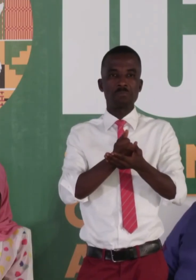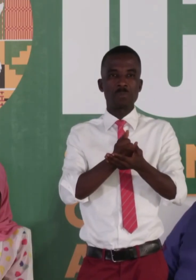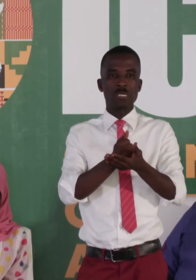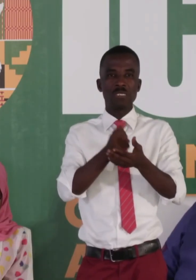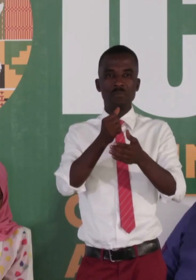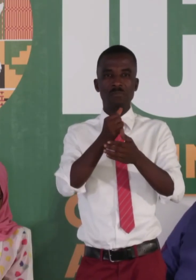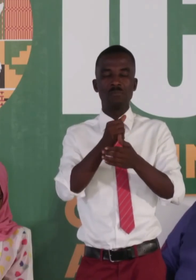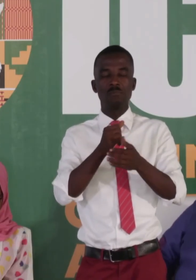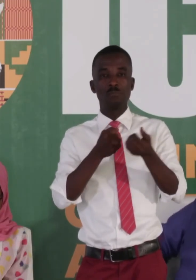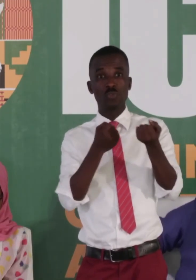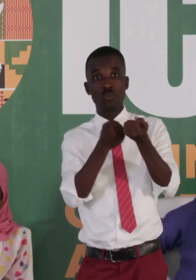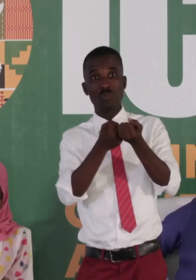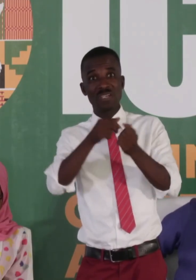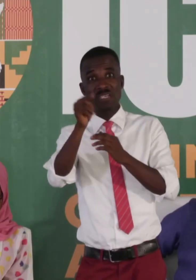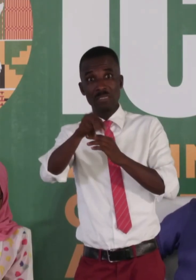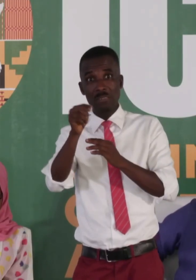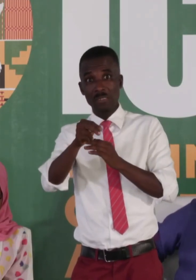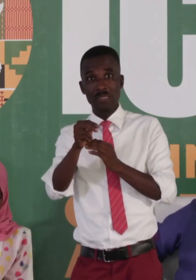psychosocial support.